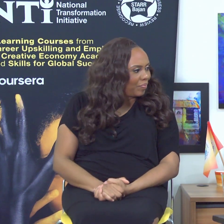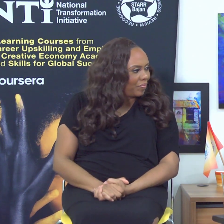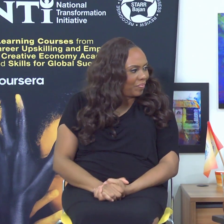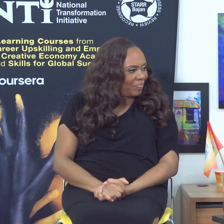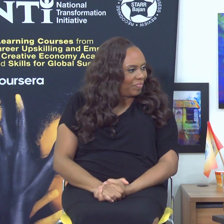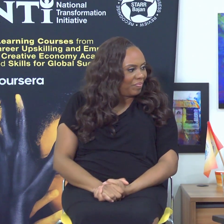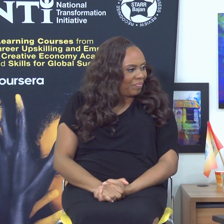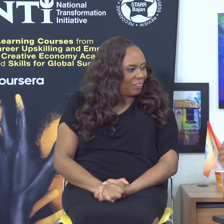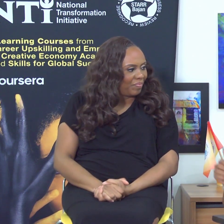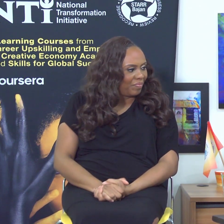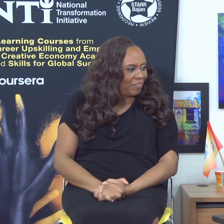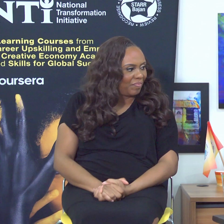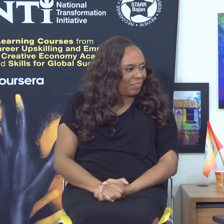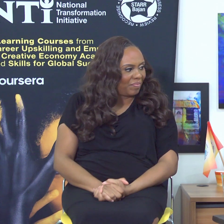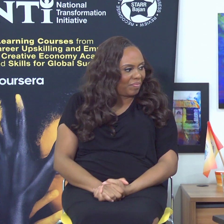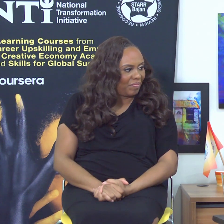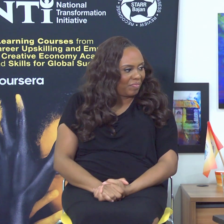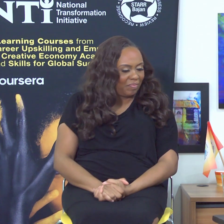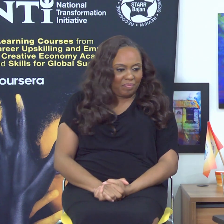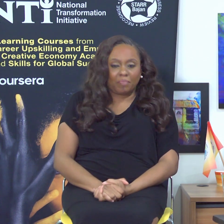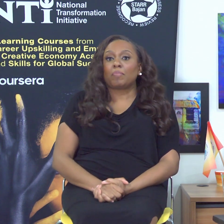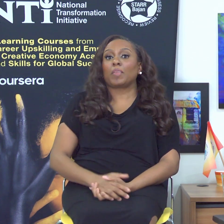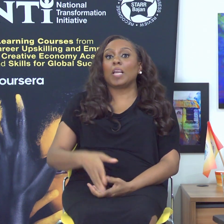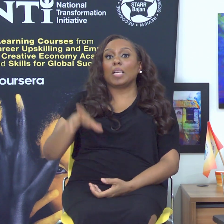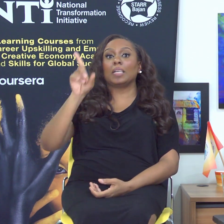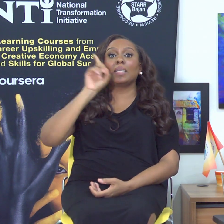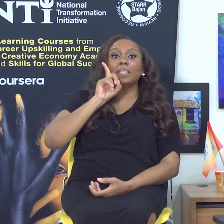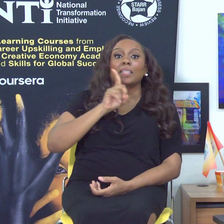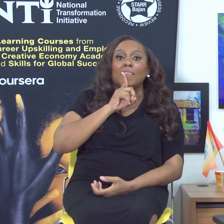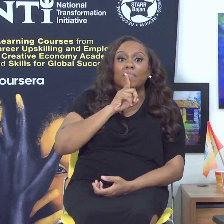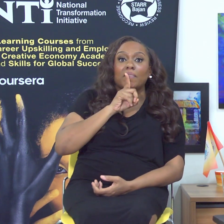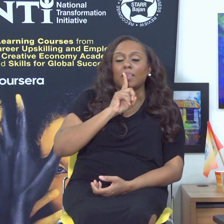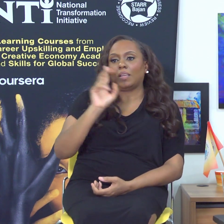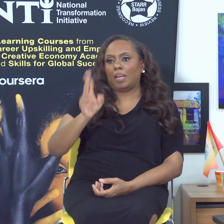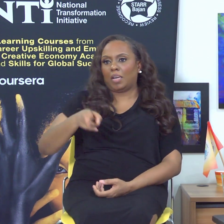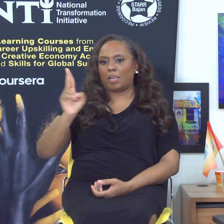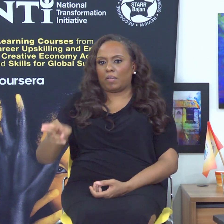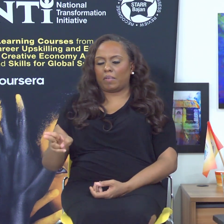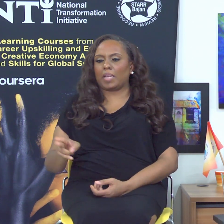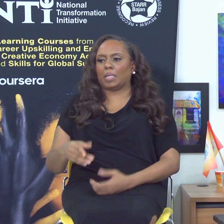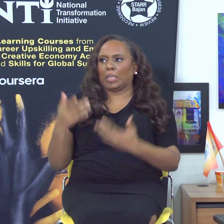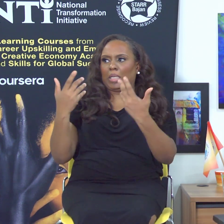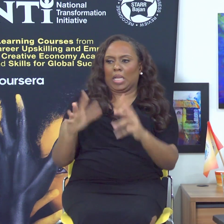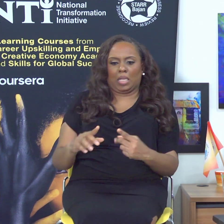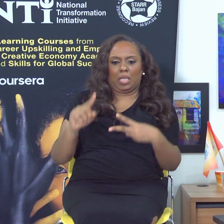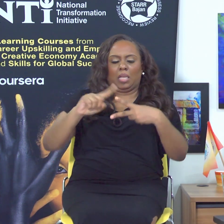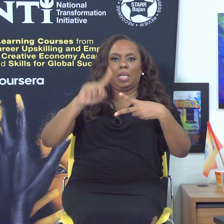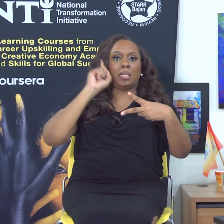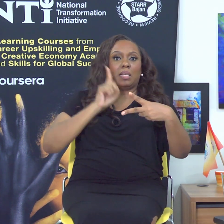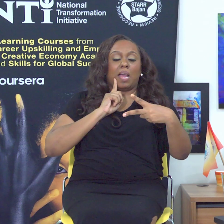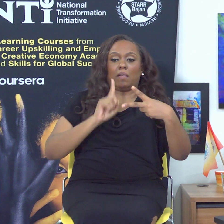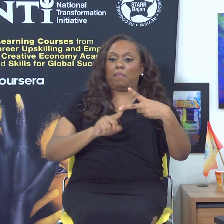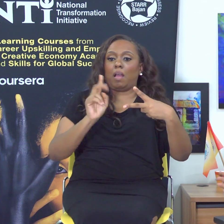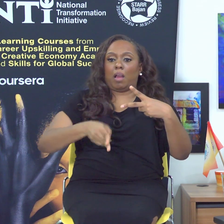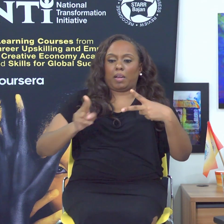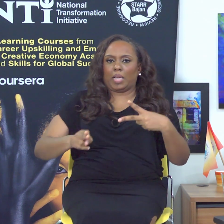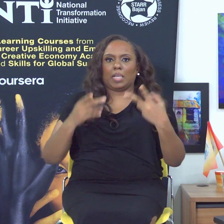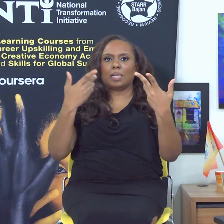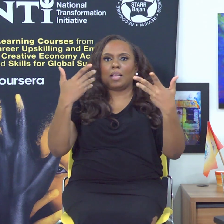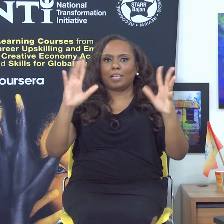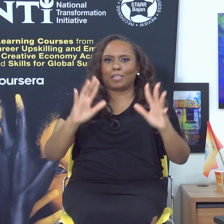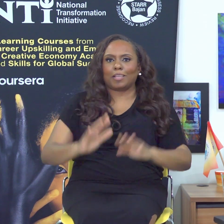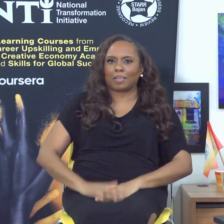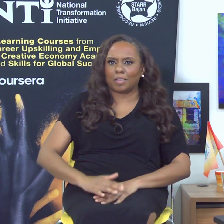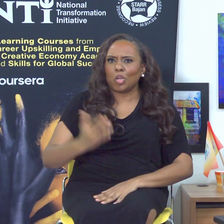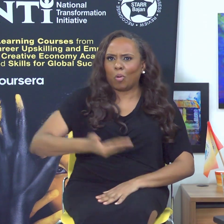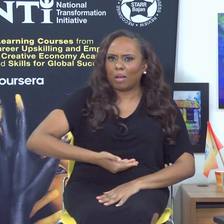All right, guys, there's a certain theme here. Deaf or hard of hearing, the two ways to refer to members of the deaf community. So you're welcome for